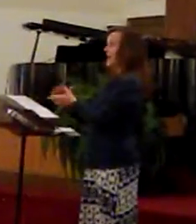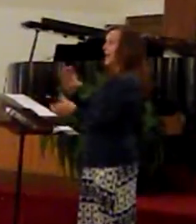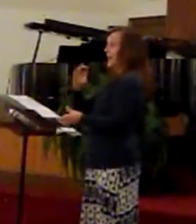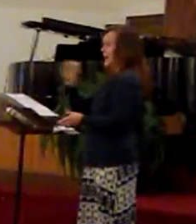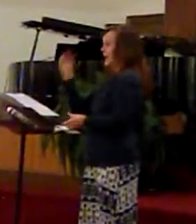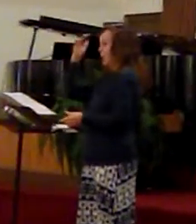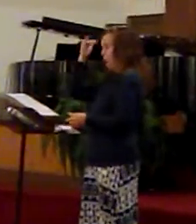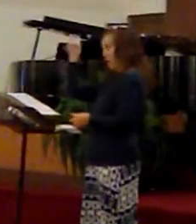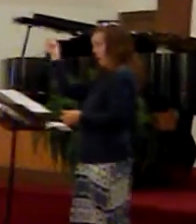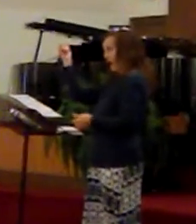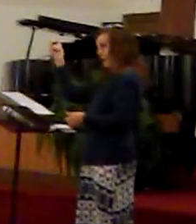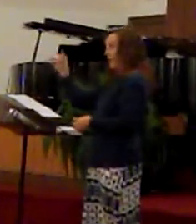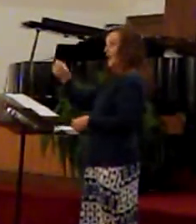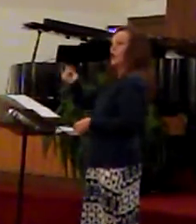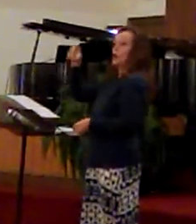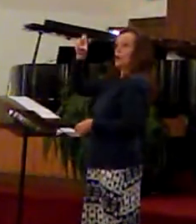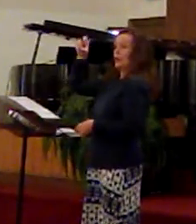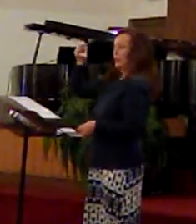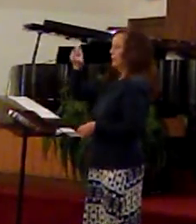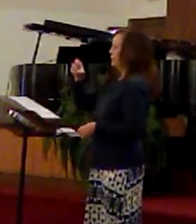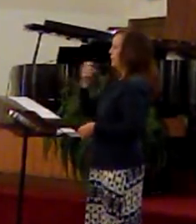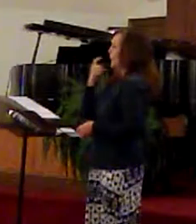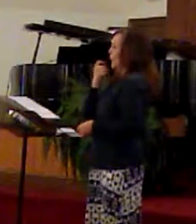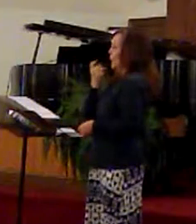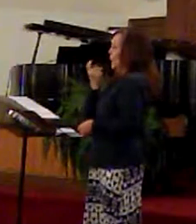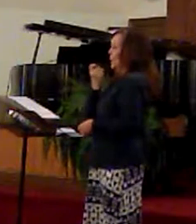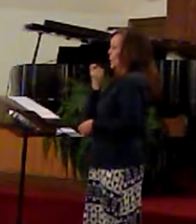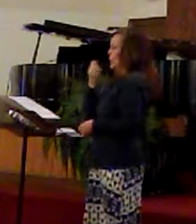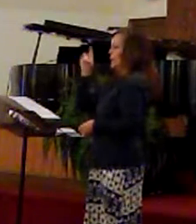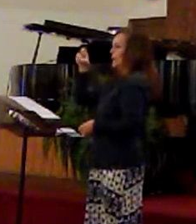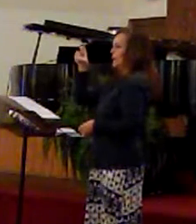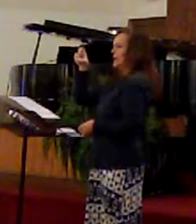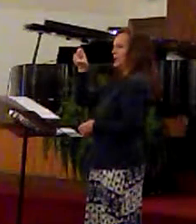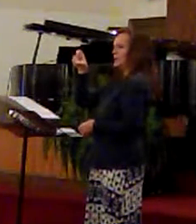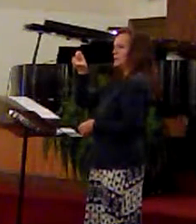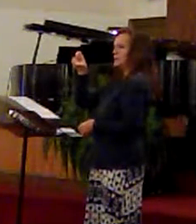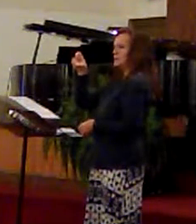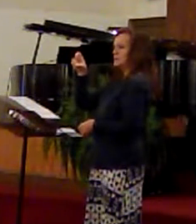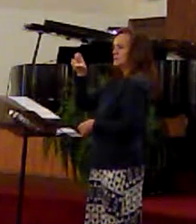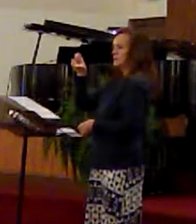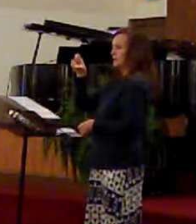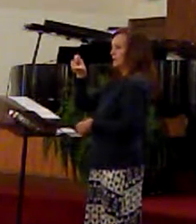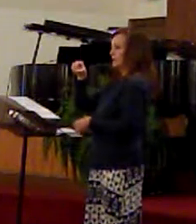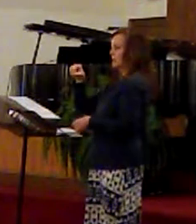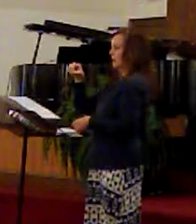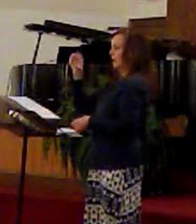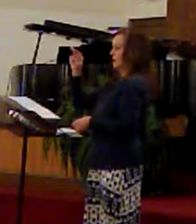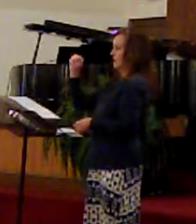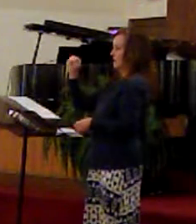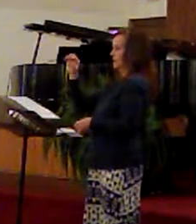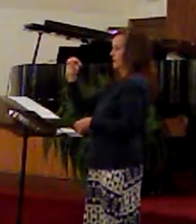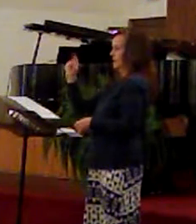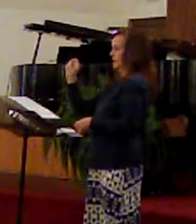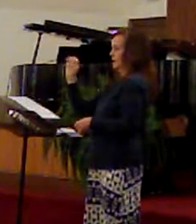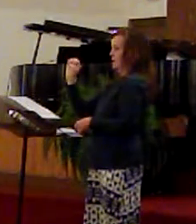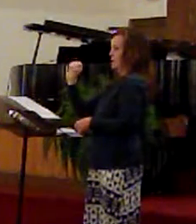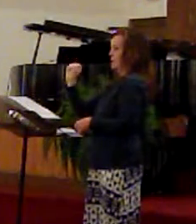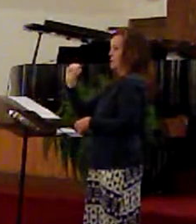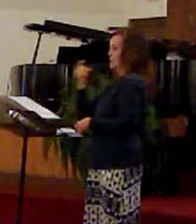auditorium right now that did not pick up one of our fill-in-the-blank notes? All